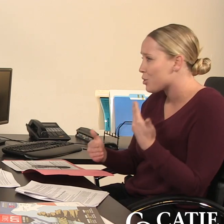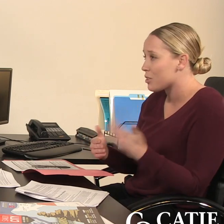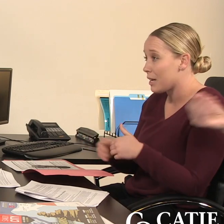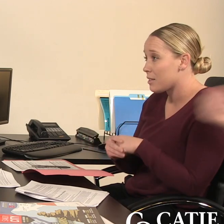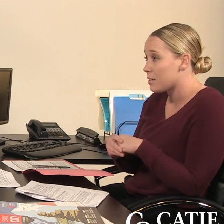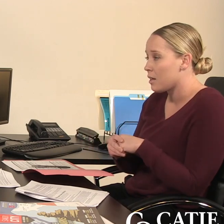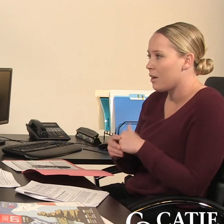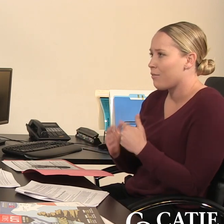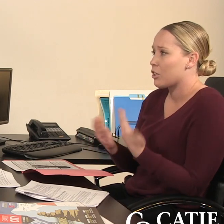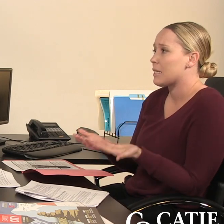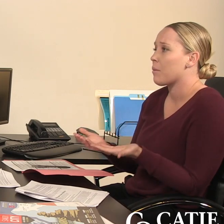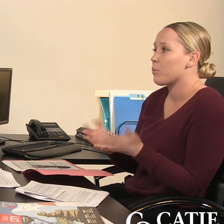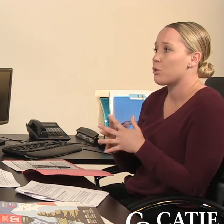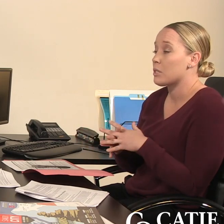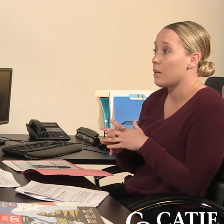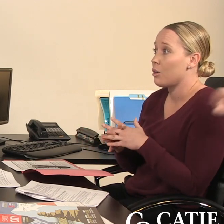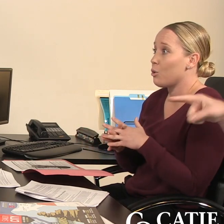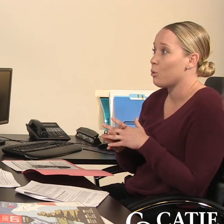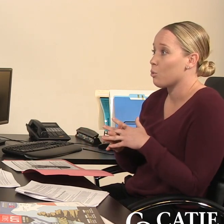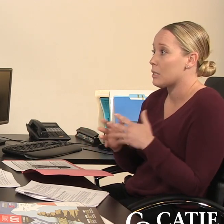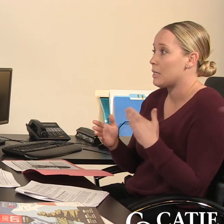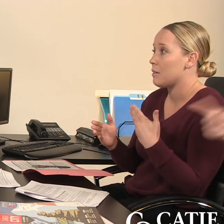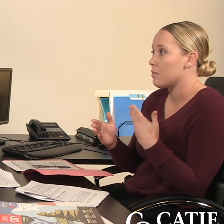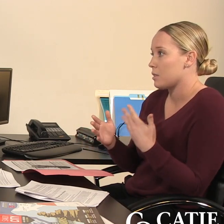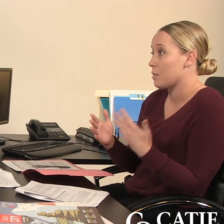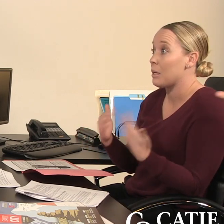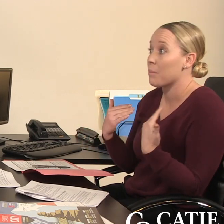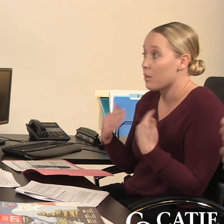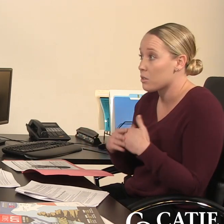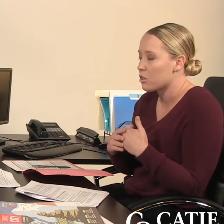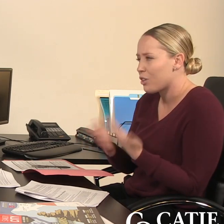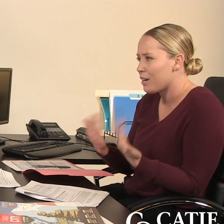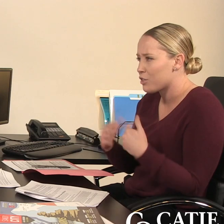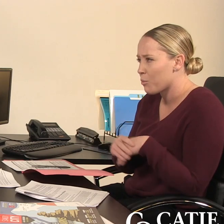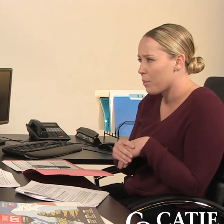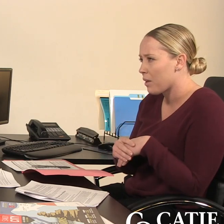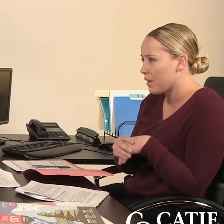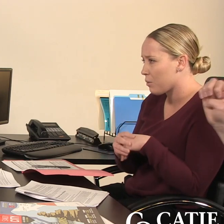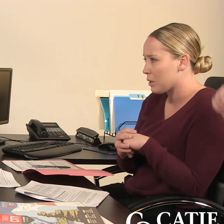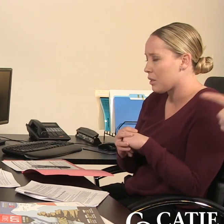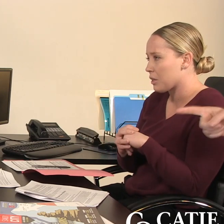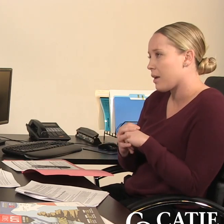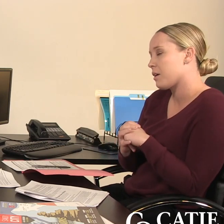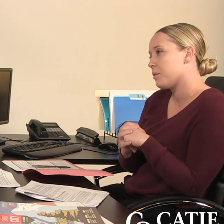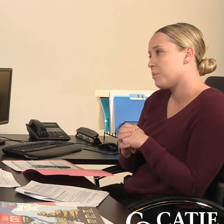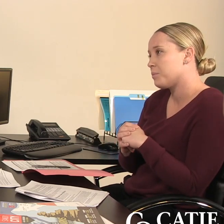or dates? For example, you said you received some emails. Could you kind of share more about that and what that looked like?